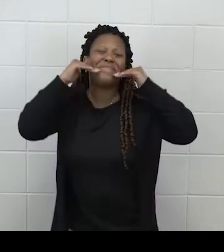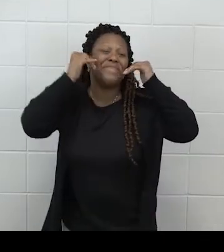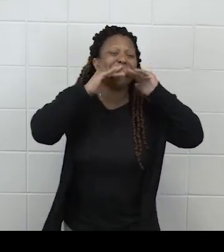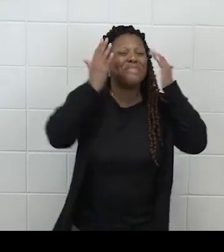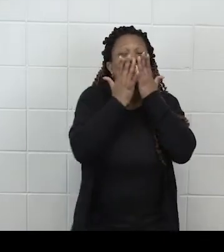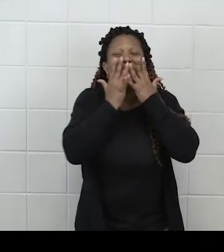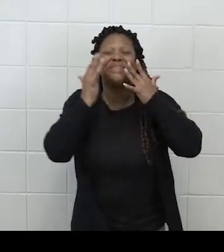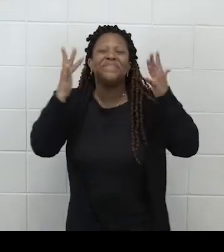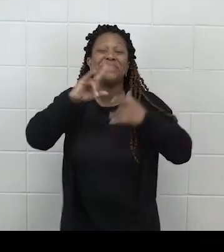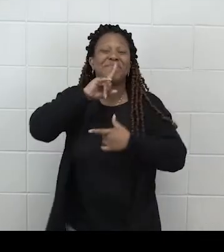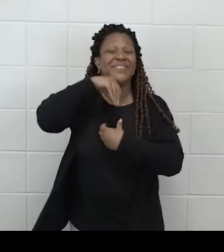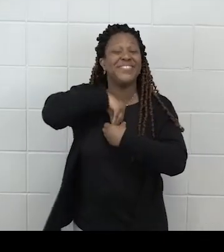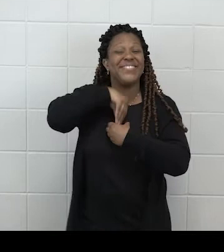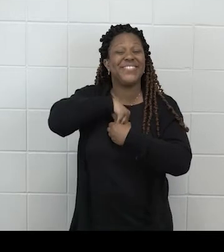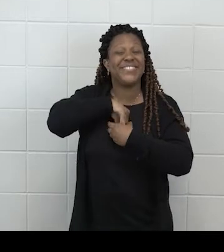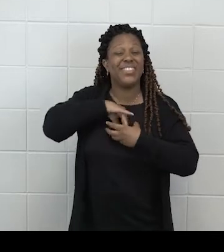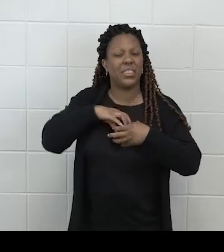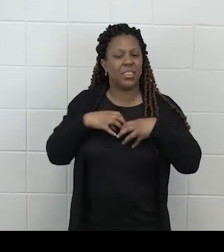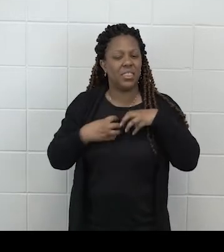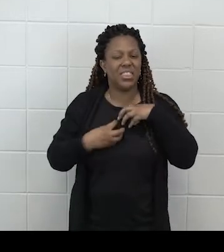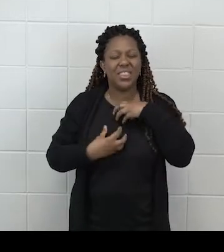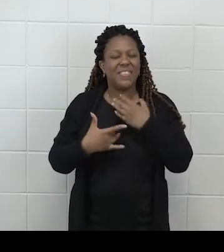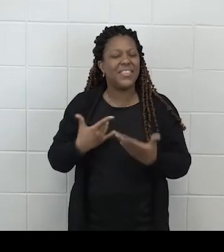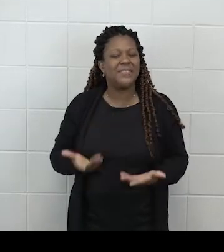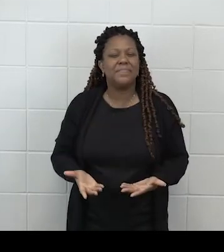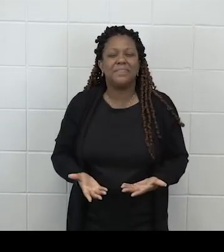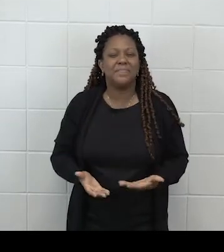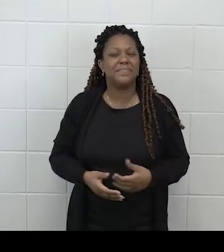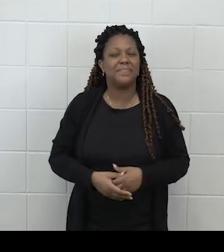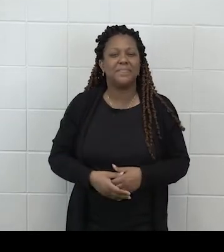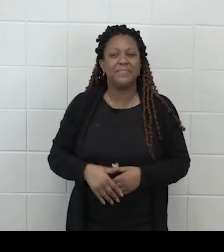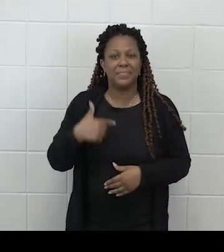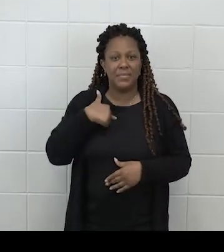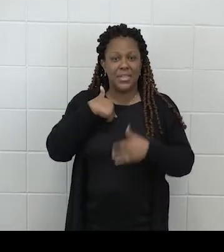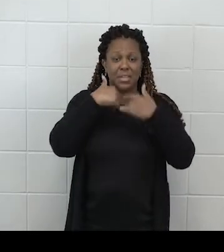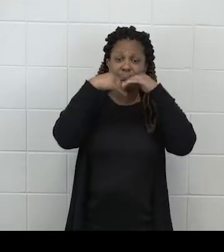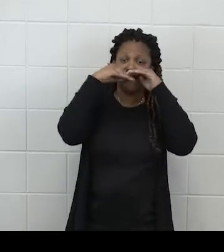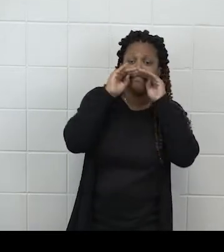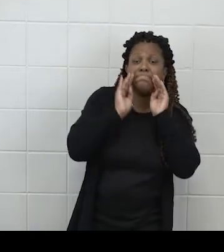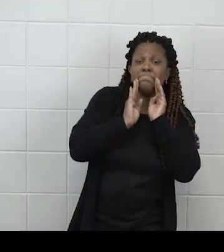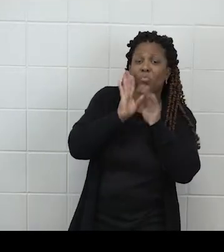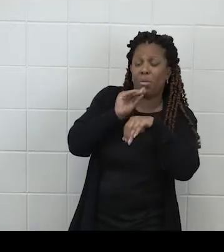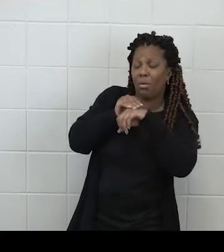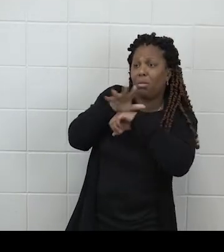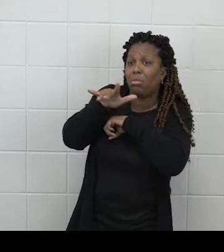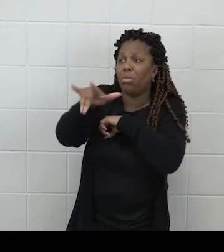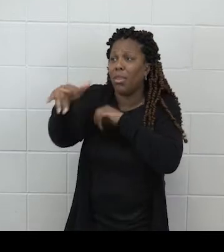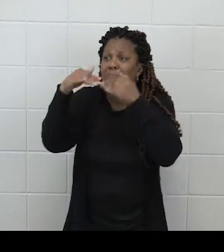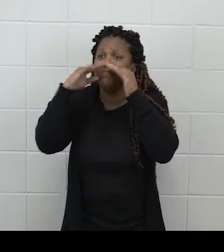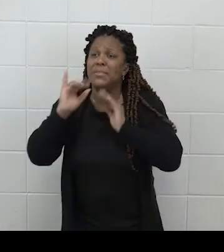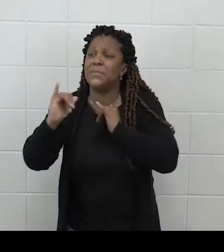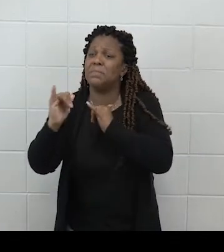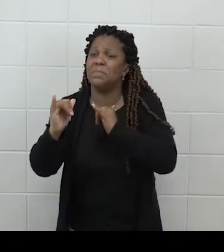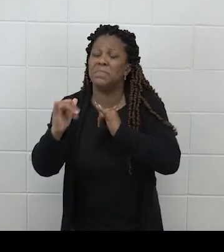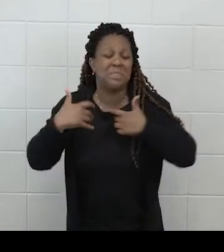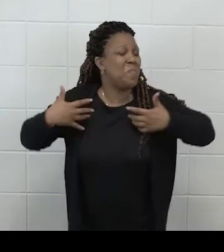But the truth is, I need your help. You see, a lot of people who look like me